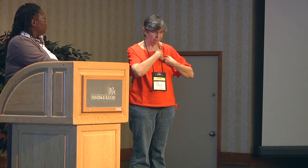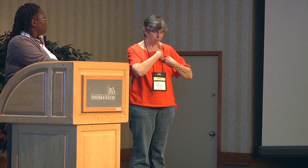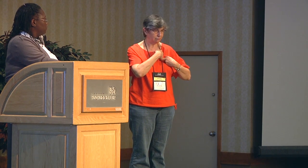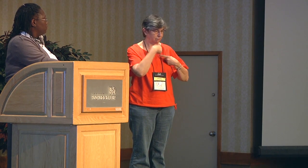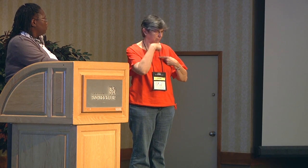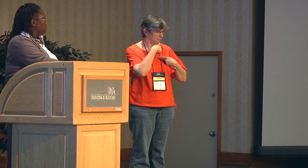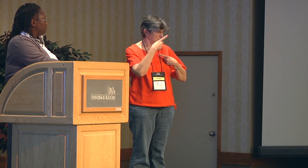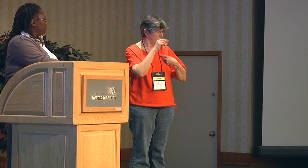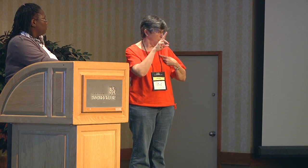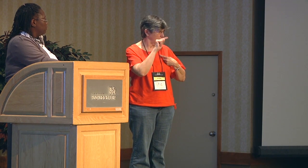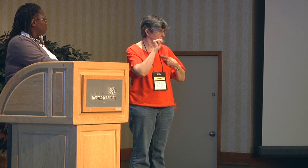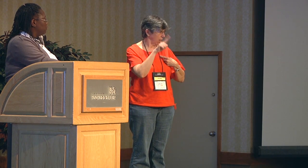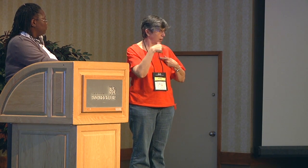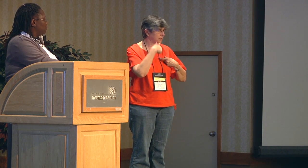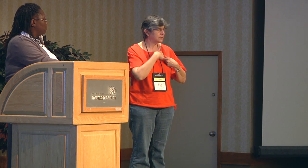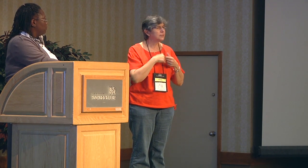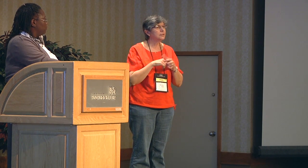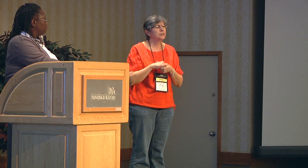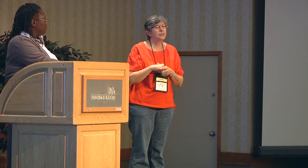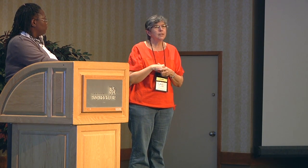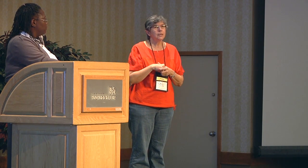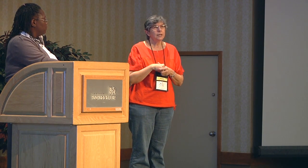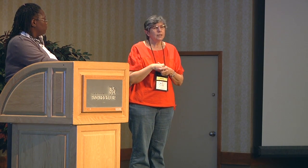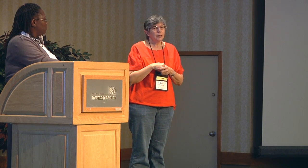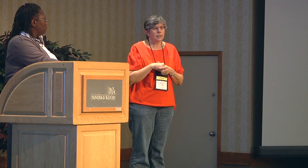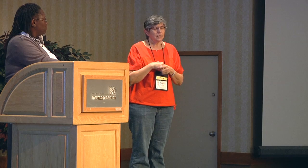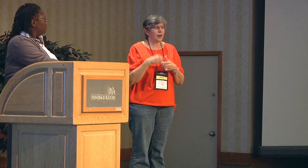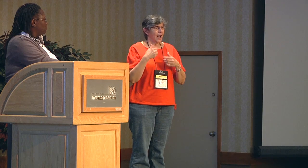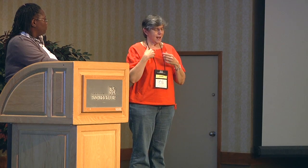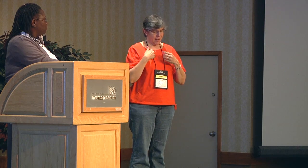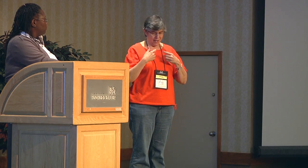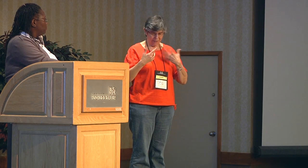He had a morphine portal.